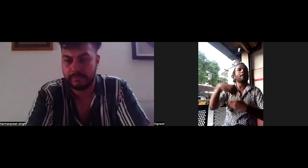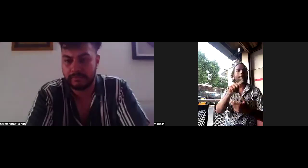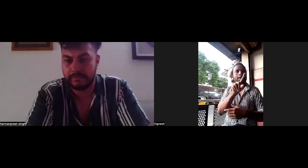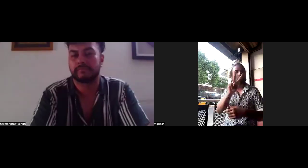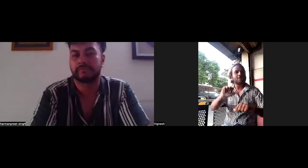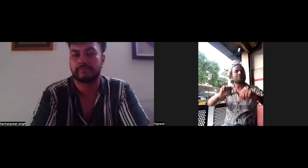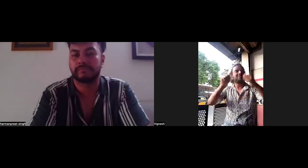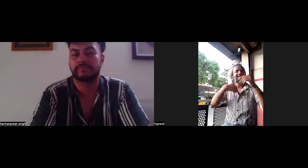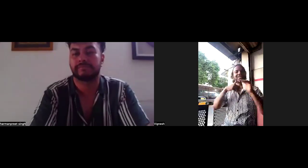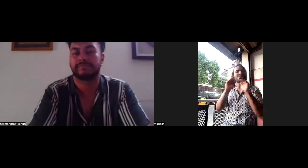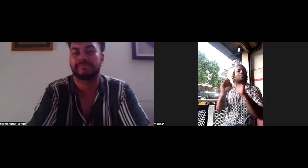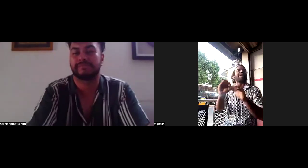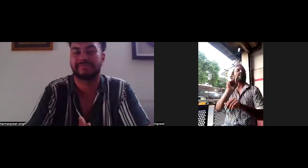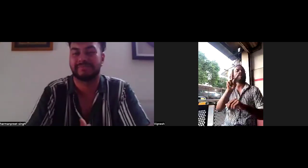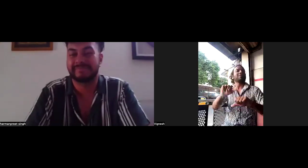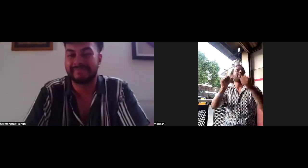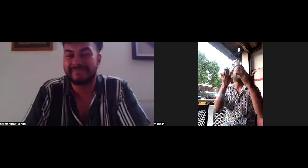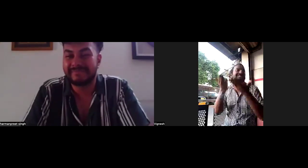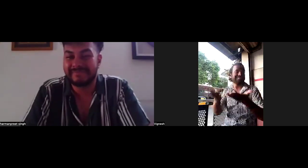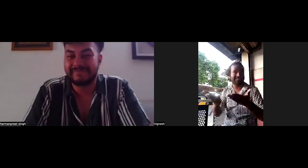2016, I think